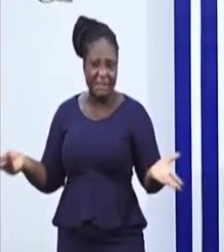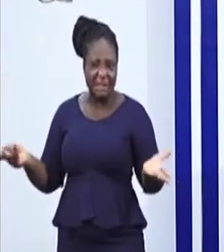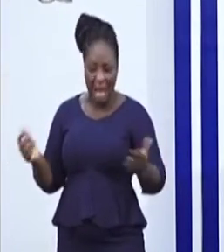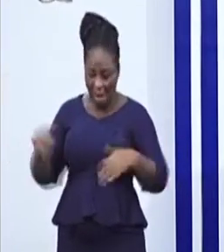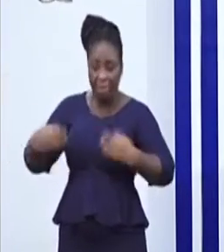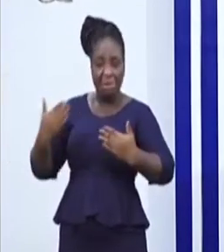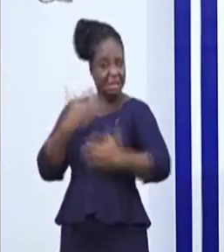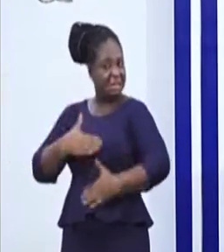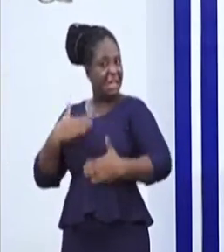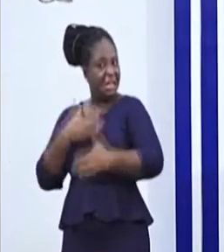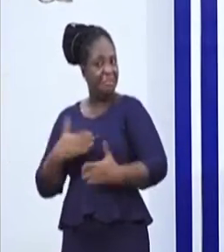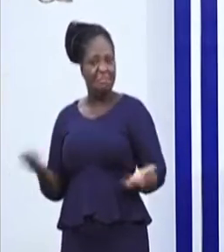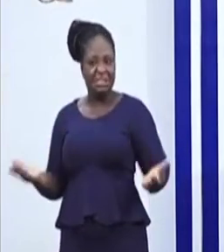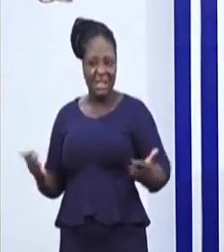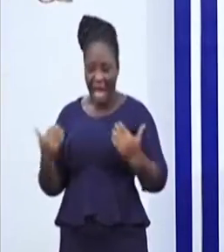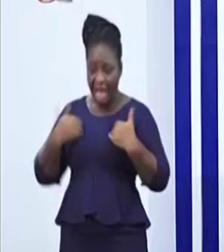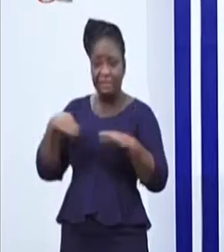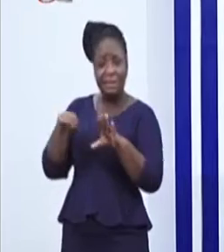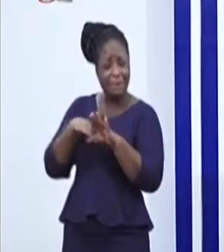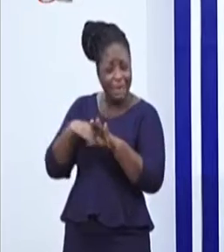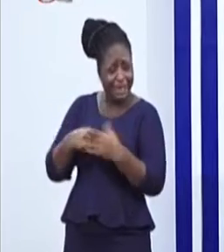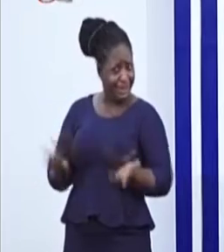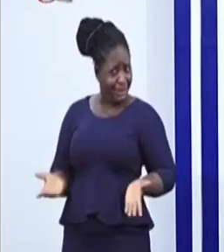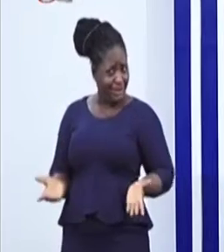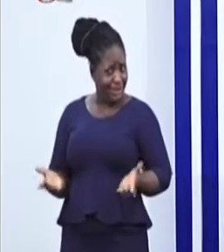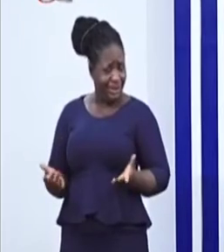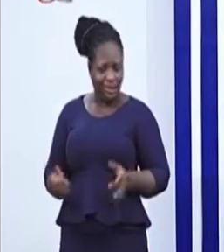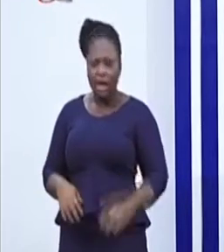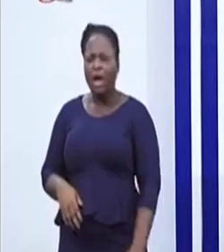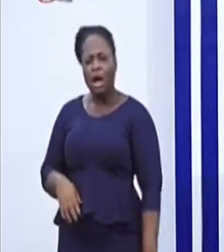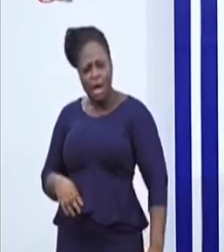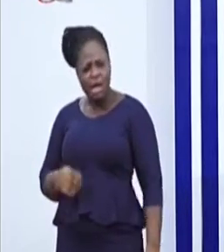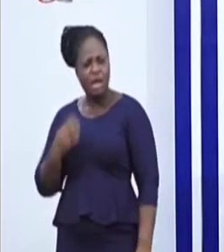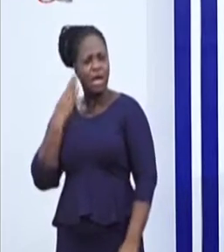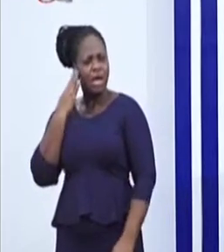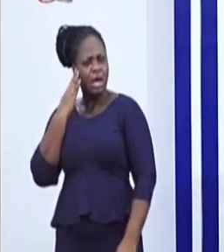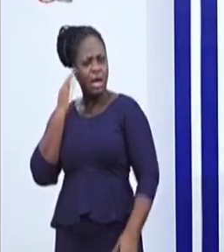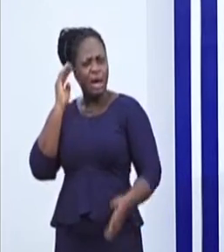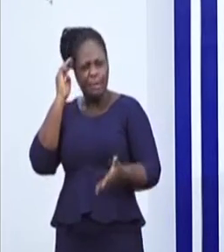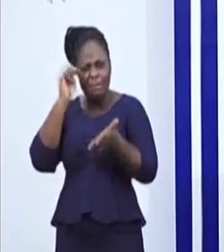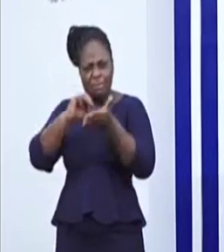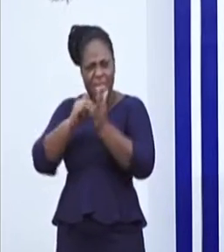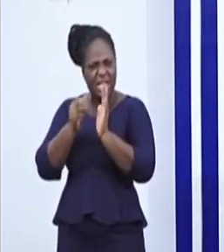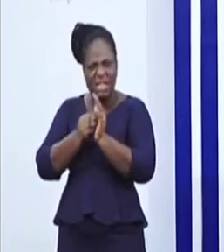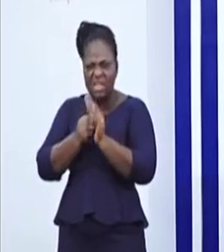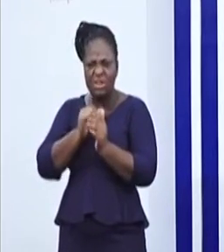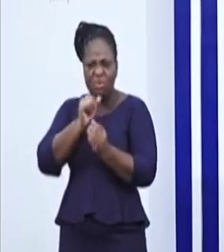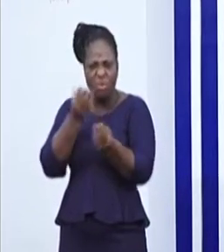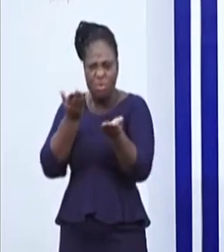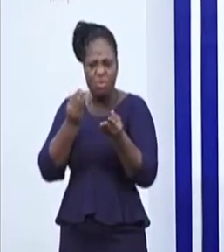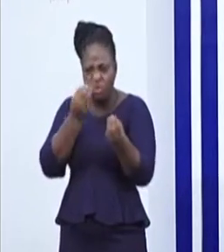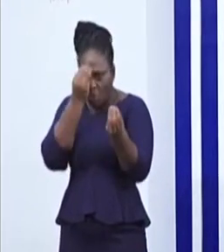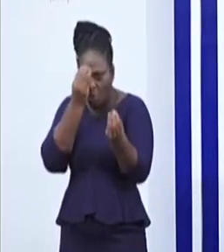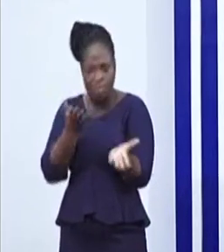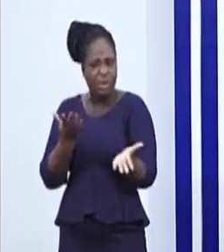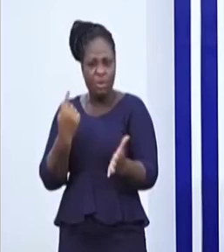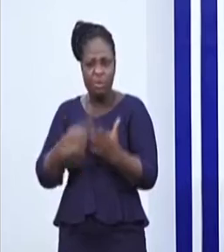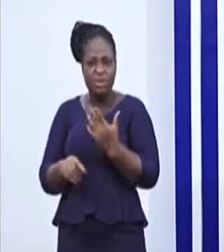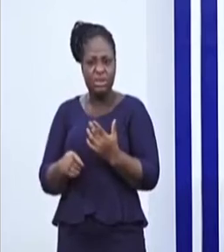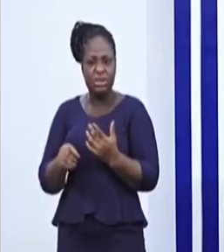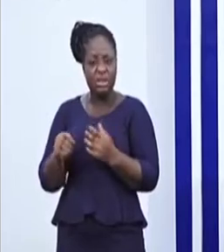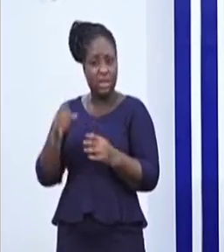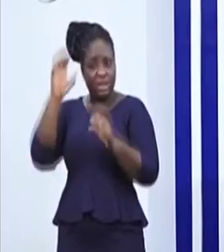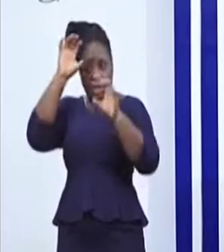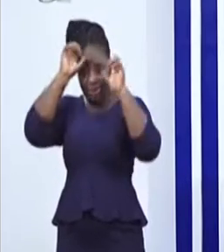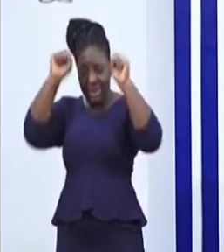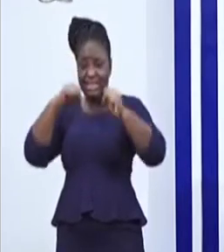going to the beaches. People are having weddings, which are clearly in violation of what the Imposition of Restrictions Act says. So